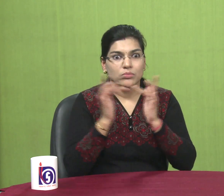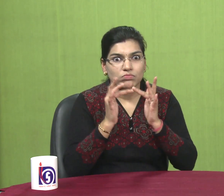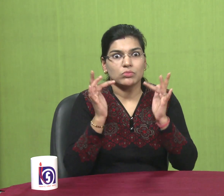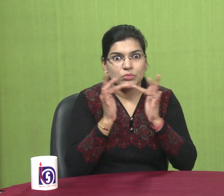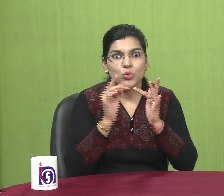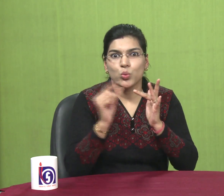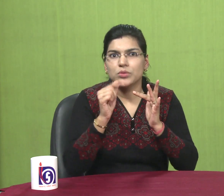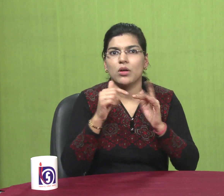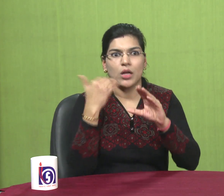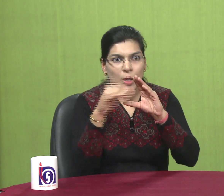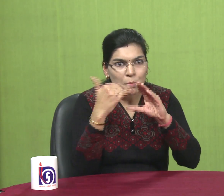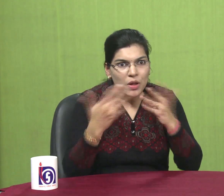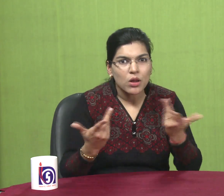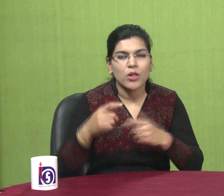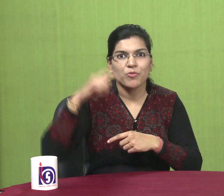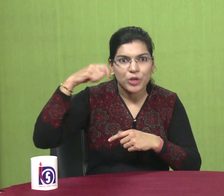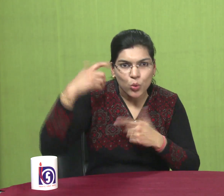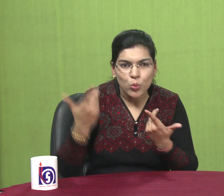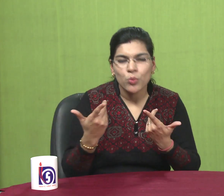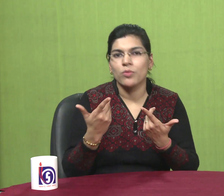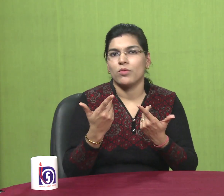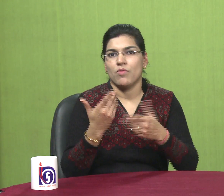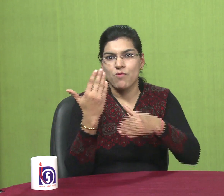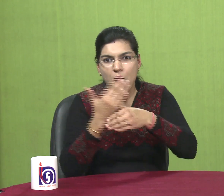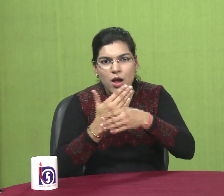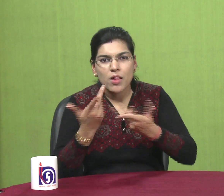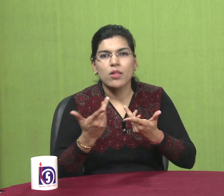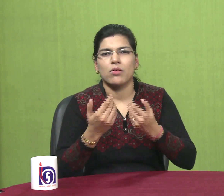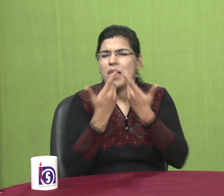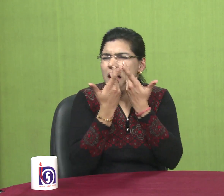The important information can be sent as fast as you want,